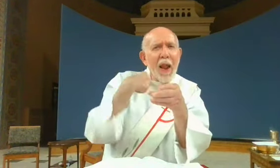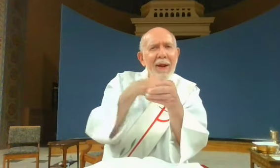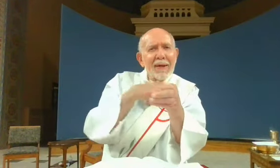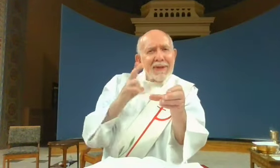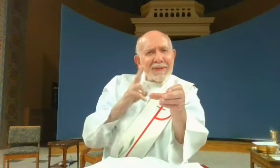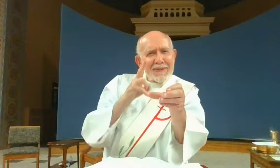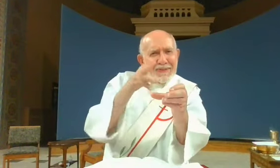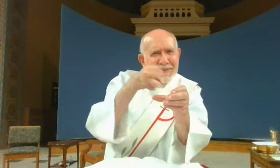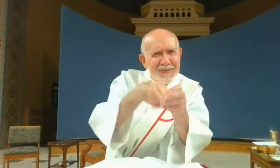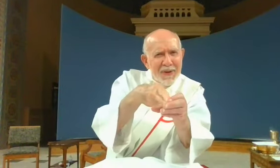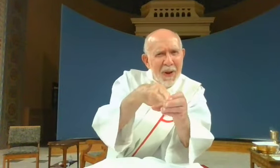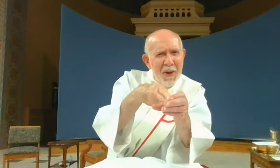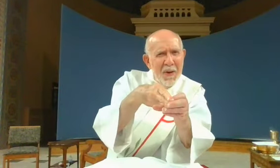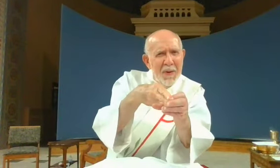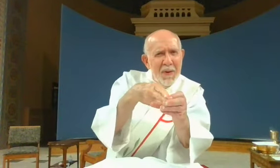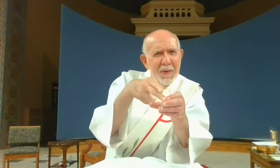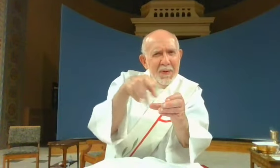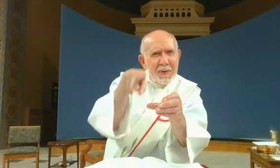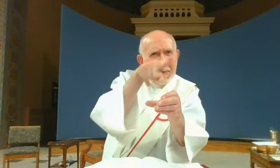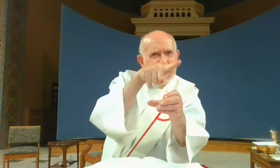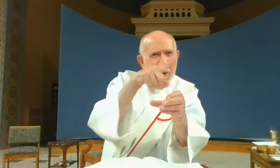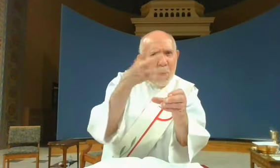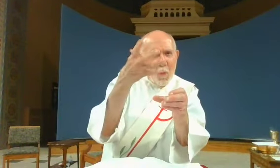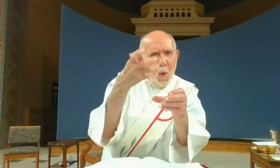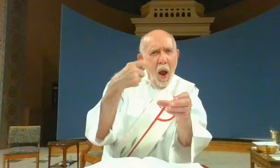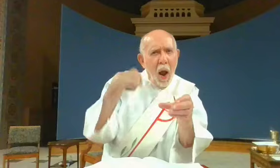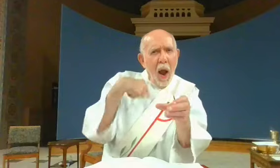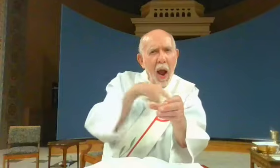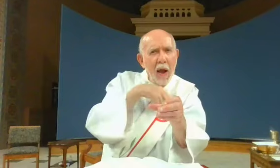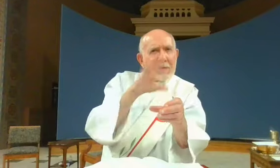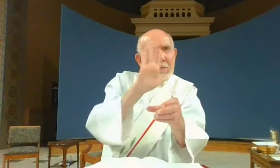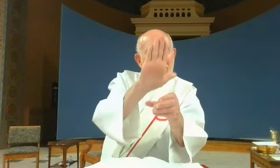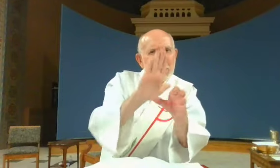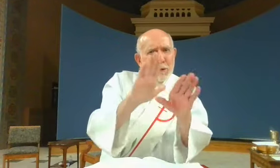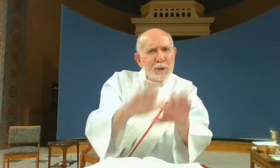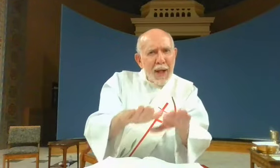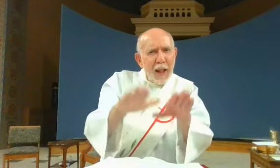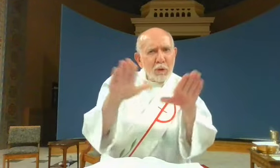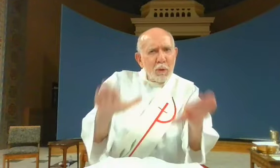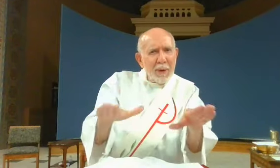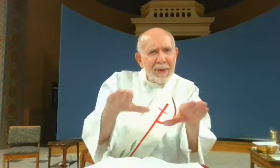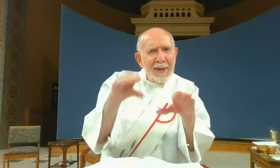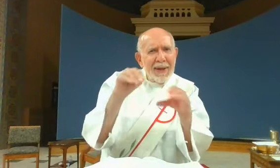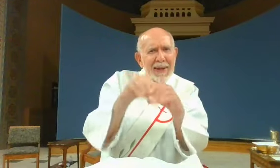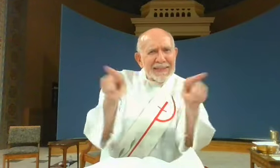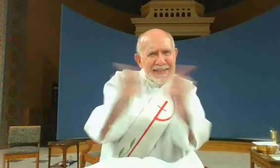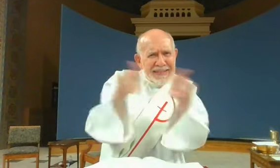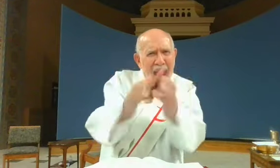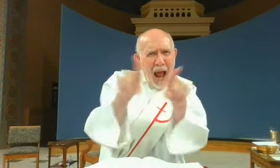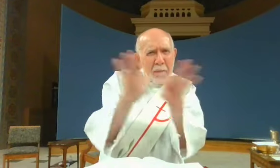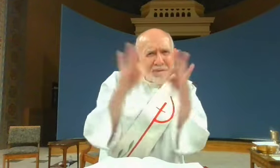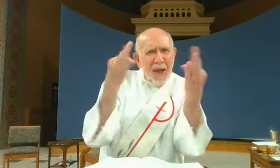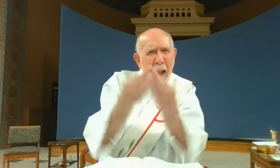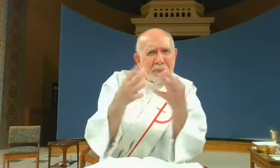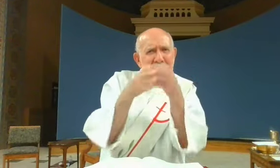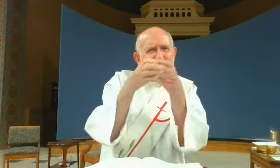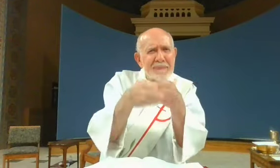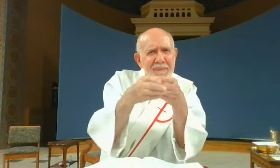And He has invited all of us to join. He wants us to be His children, part of the